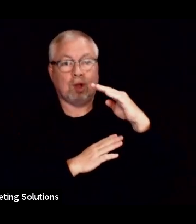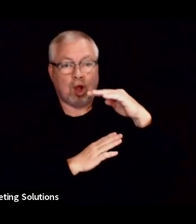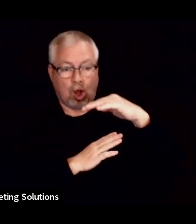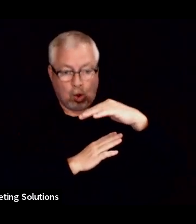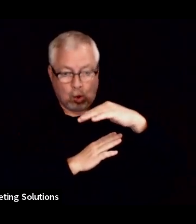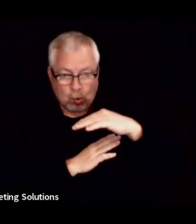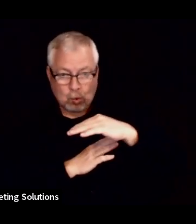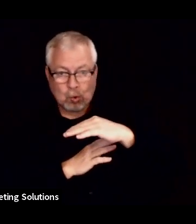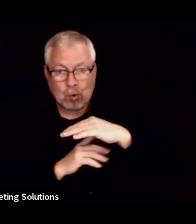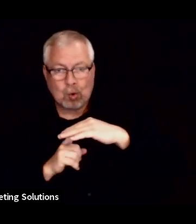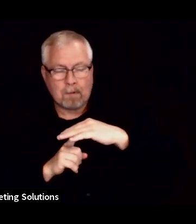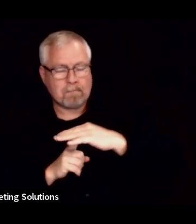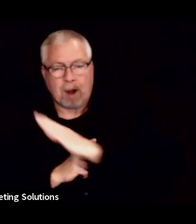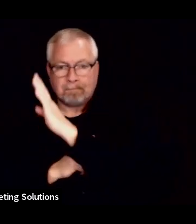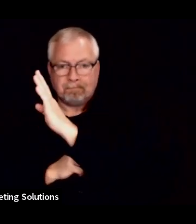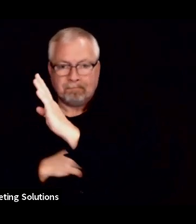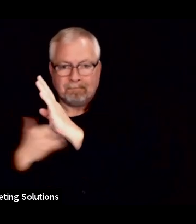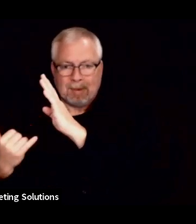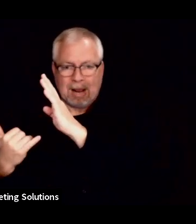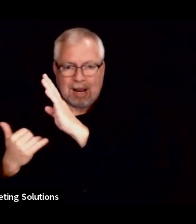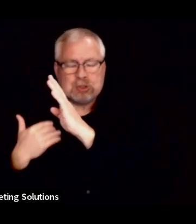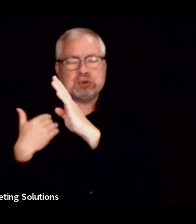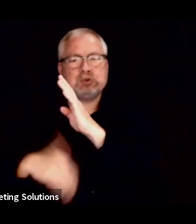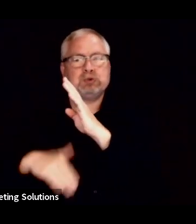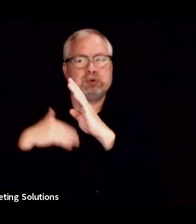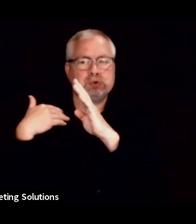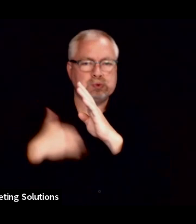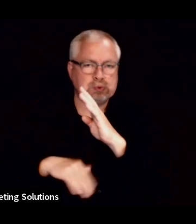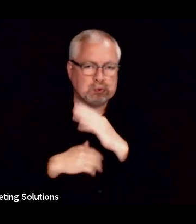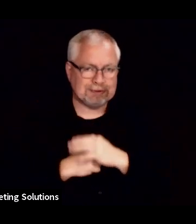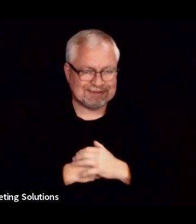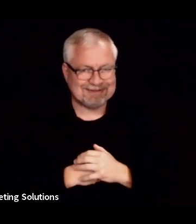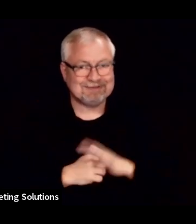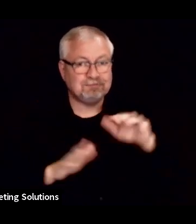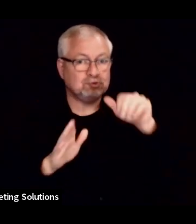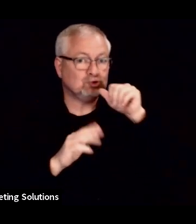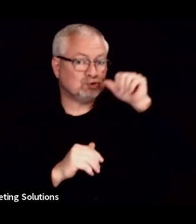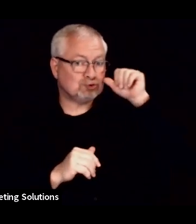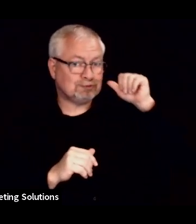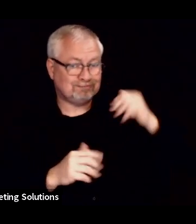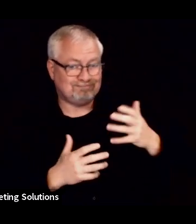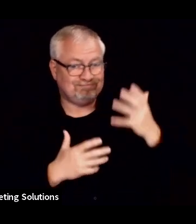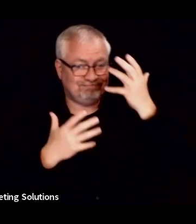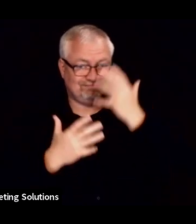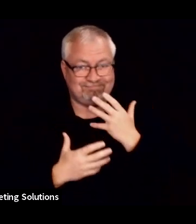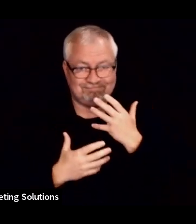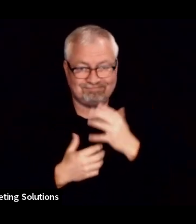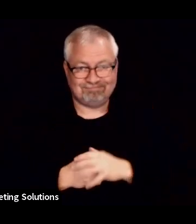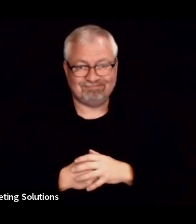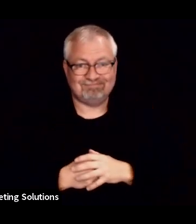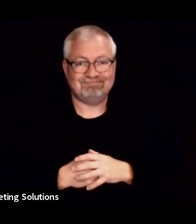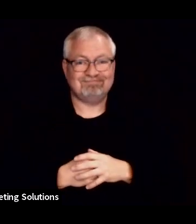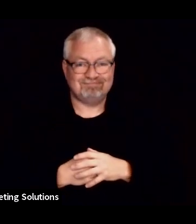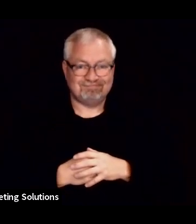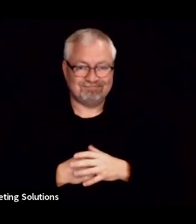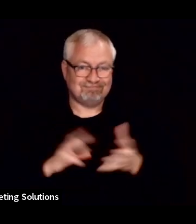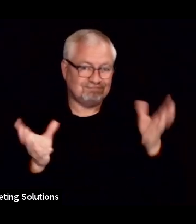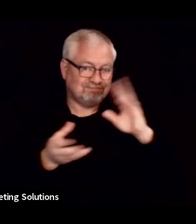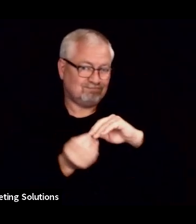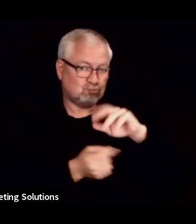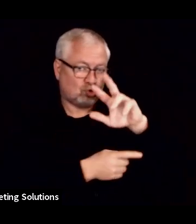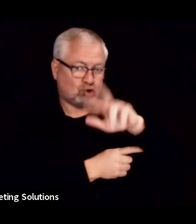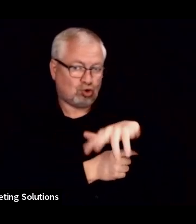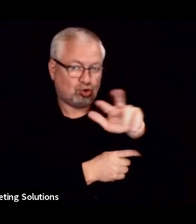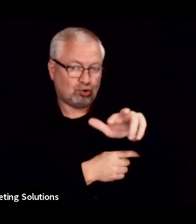yesterday. Sadly, we also had our highest daily total yet of deaths at 33 additional